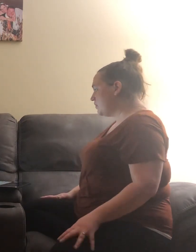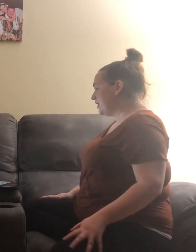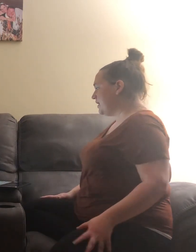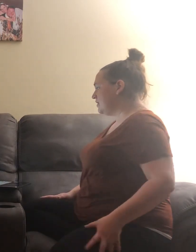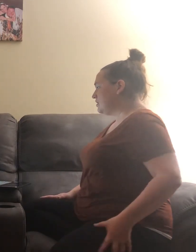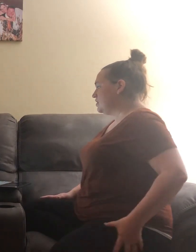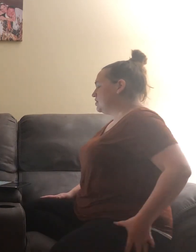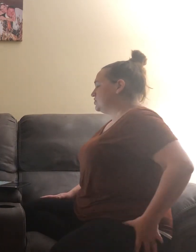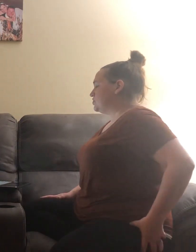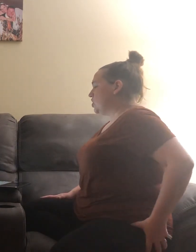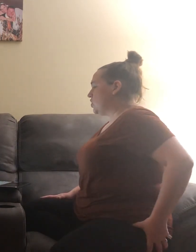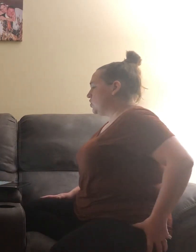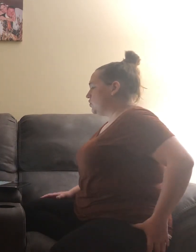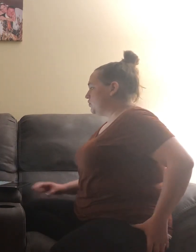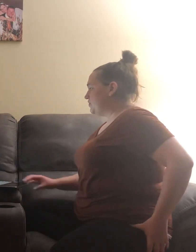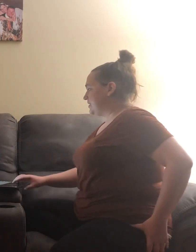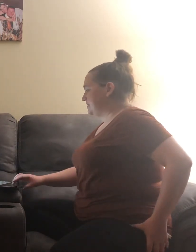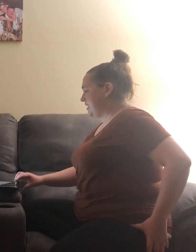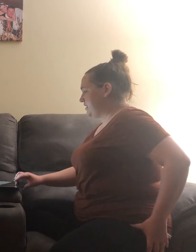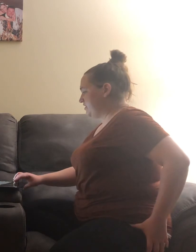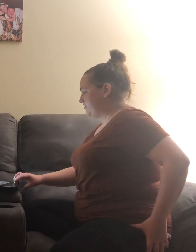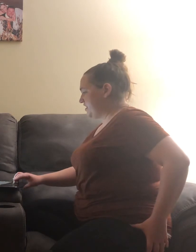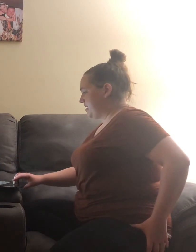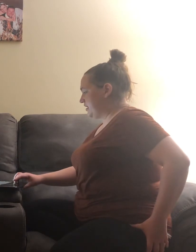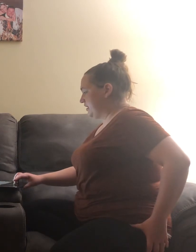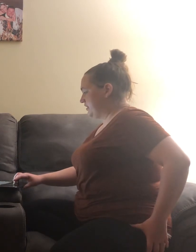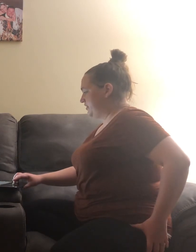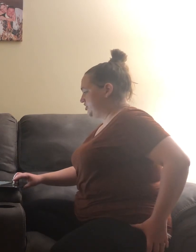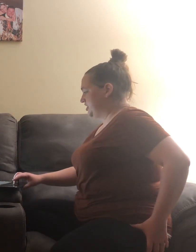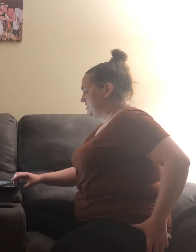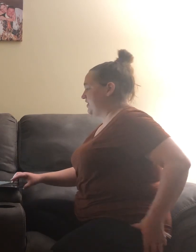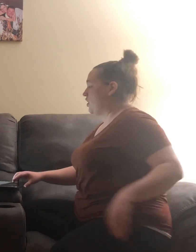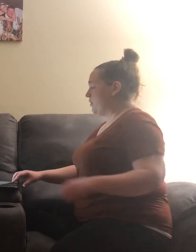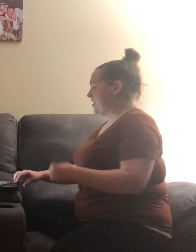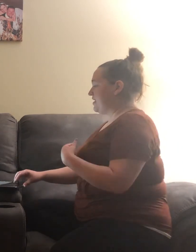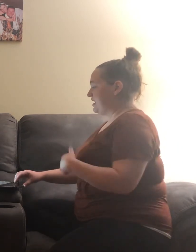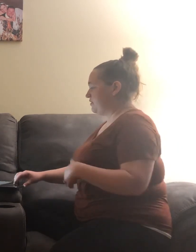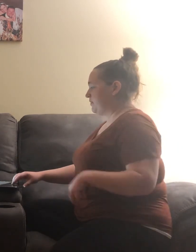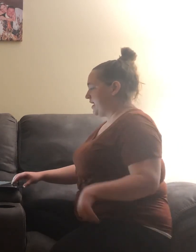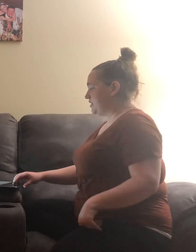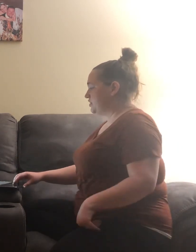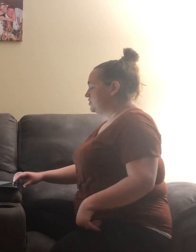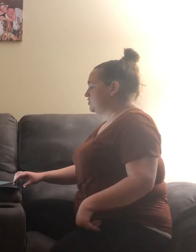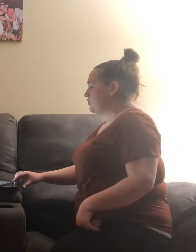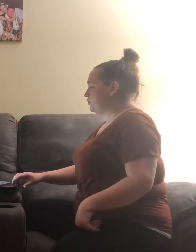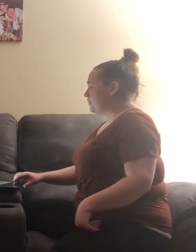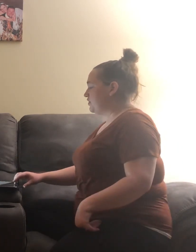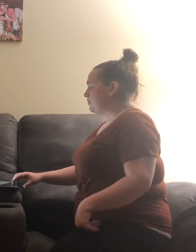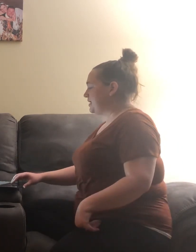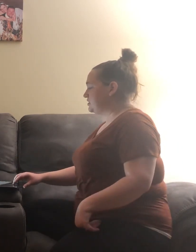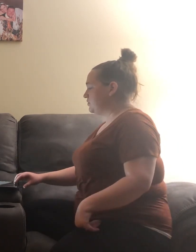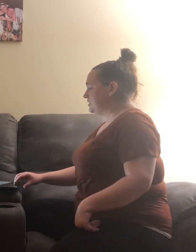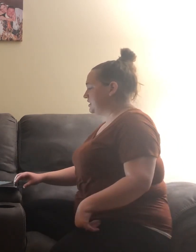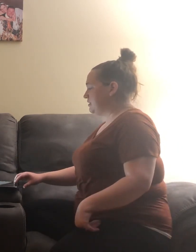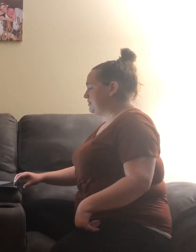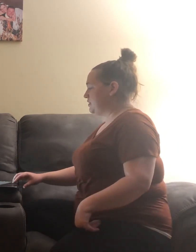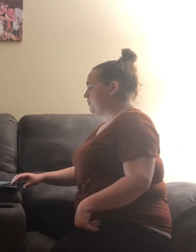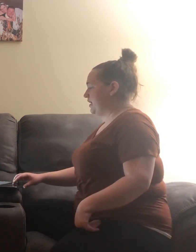Okay, so that's kind of the gist of it. Oh, and then in red. So the red zone is going to be where